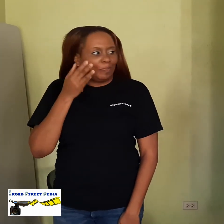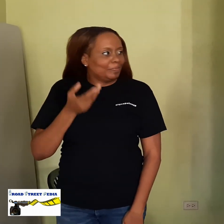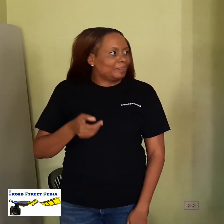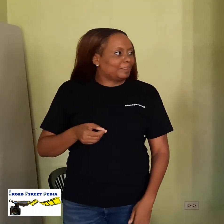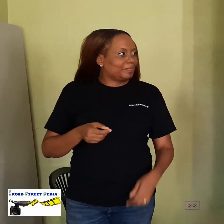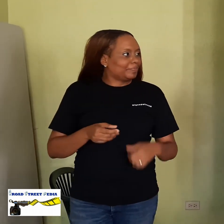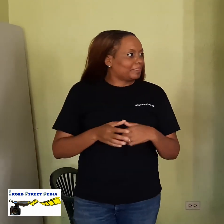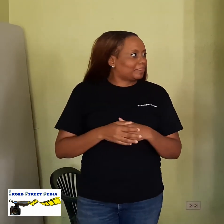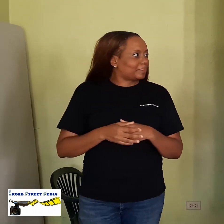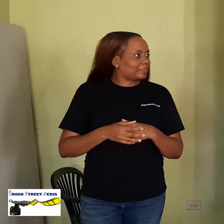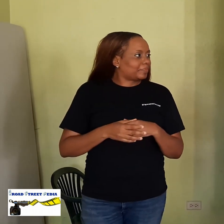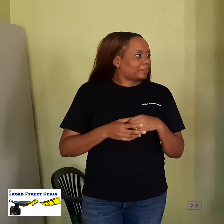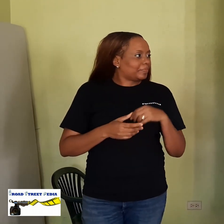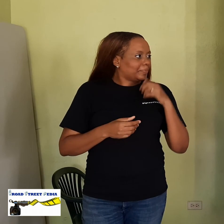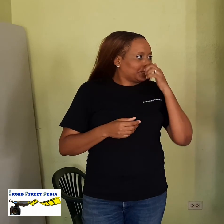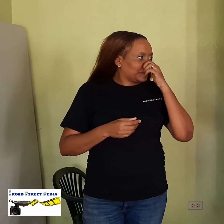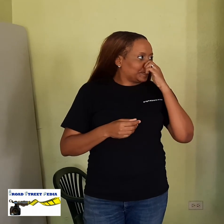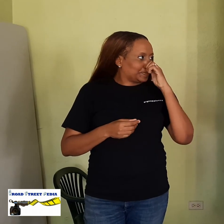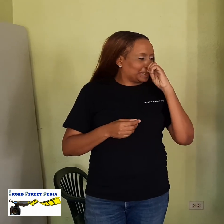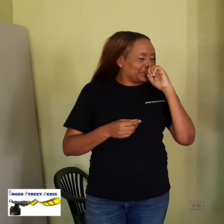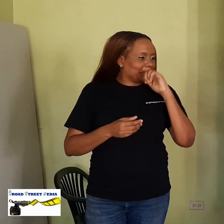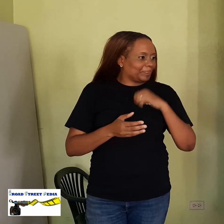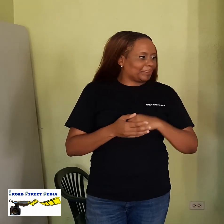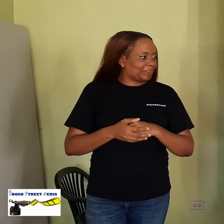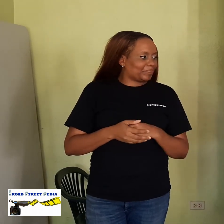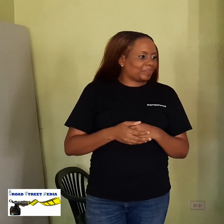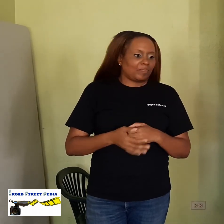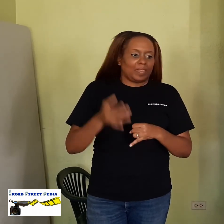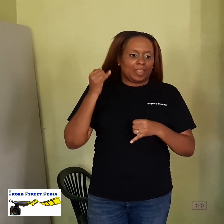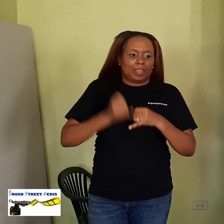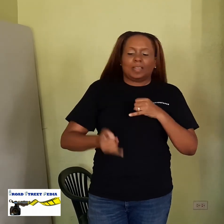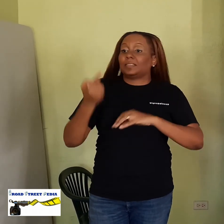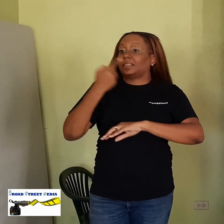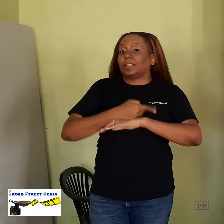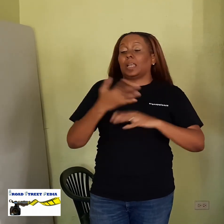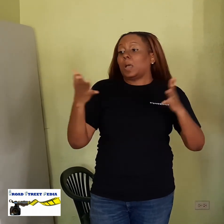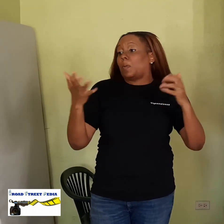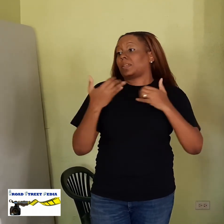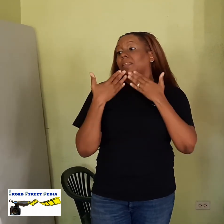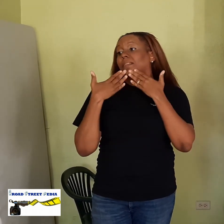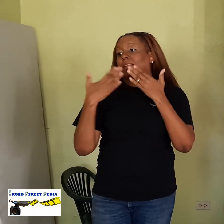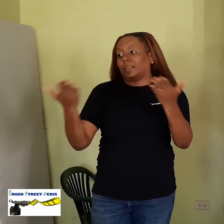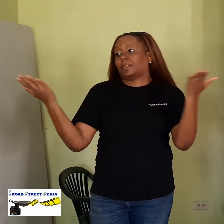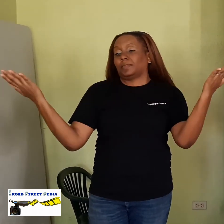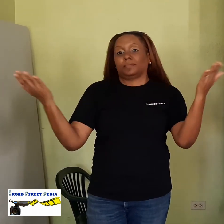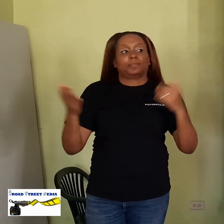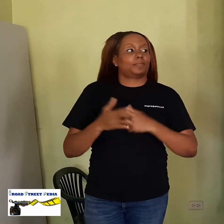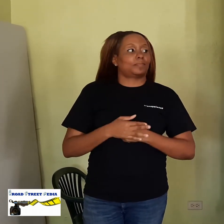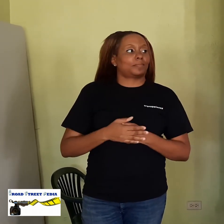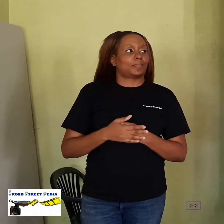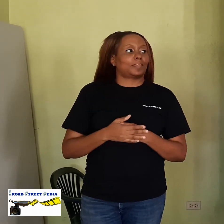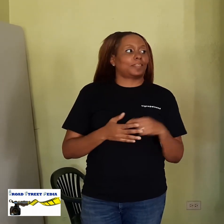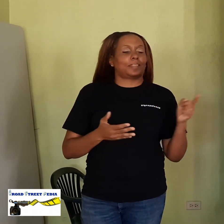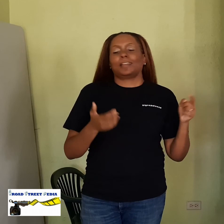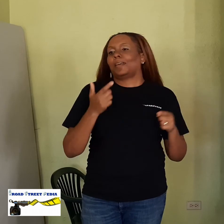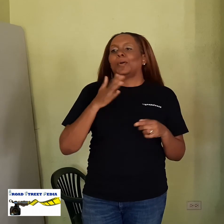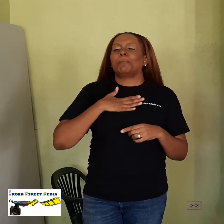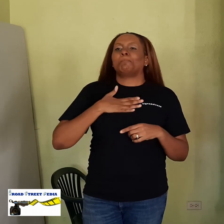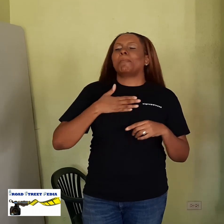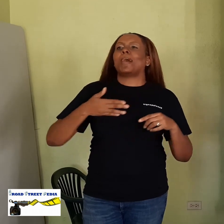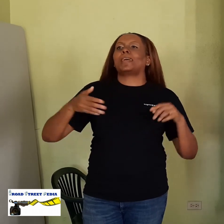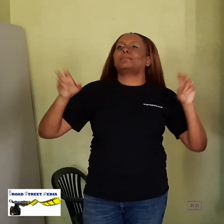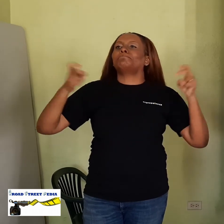So we're coming here, this is the end, and I just want to say thank you. This is my vote of thanks, per